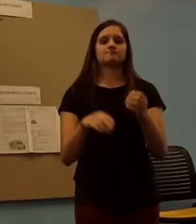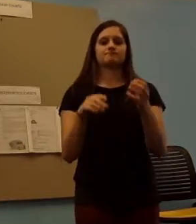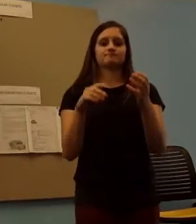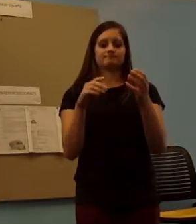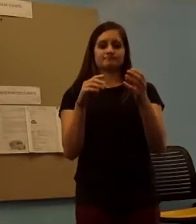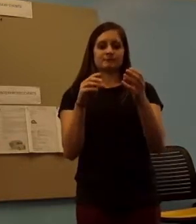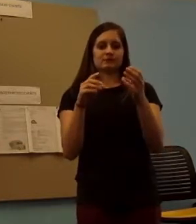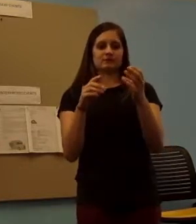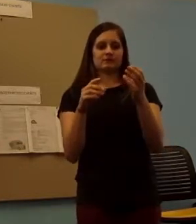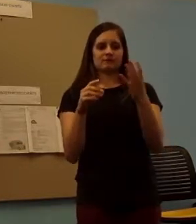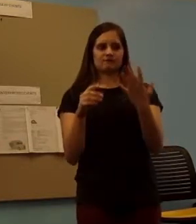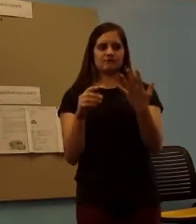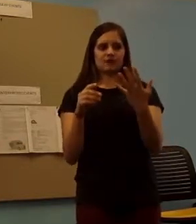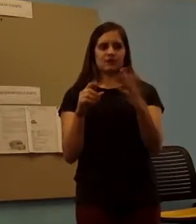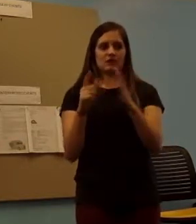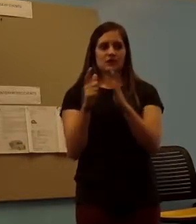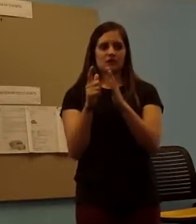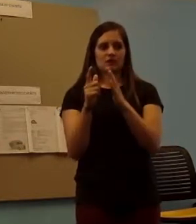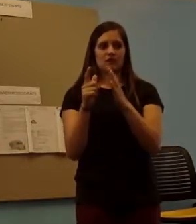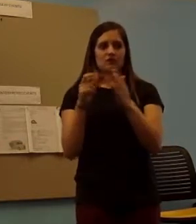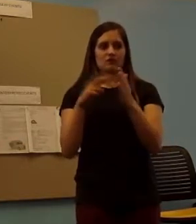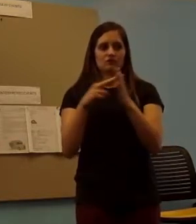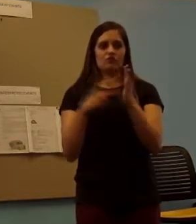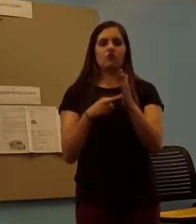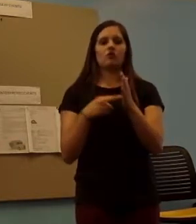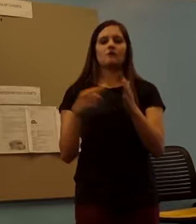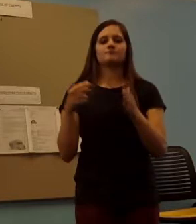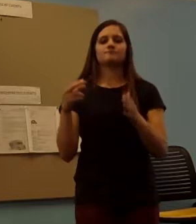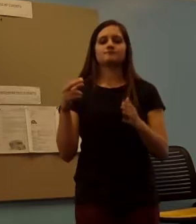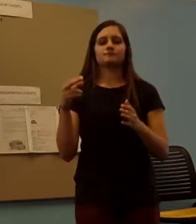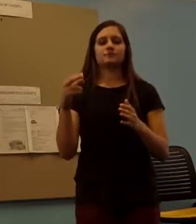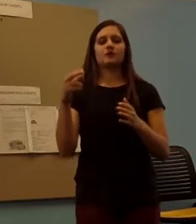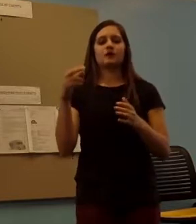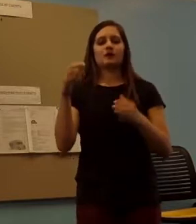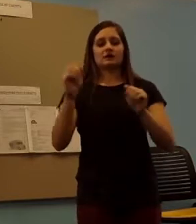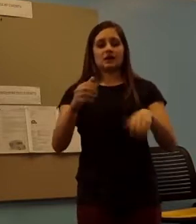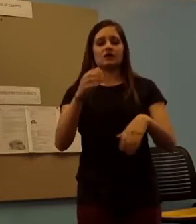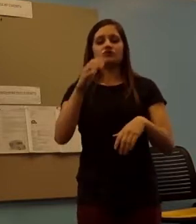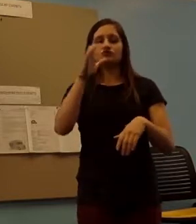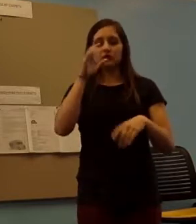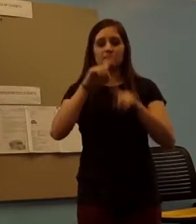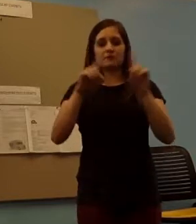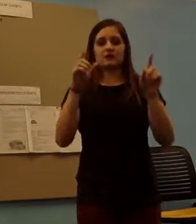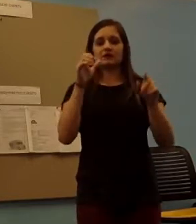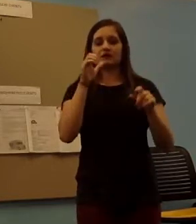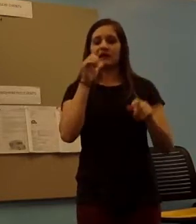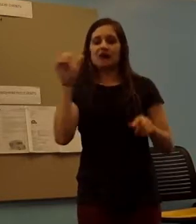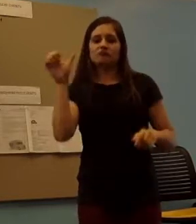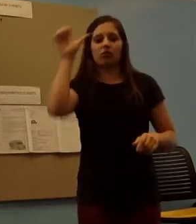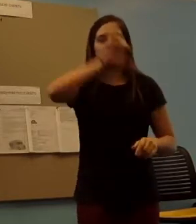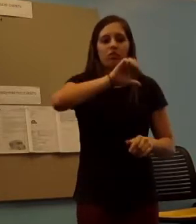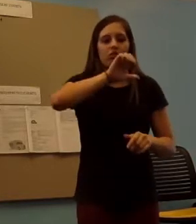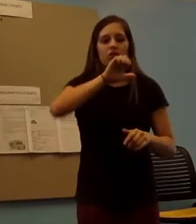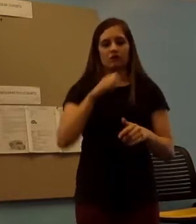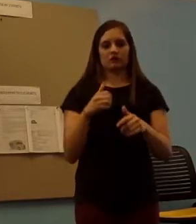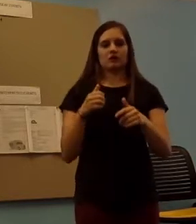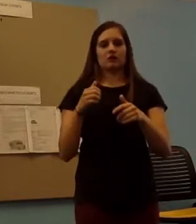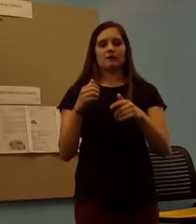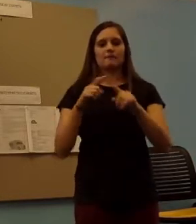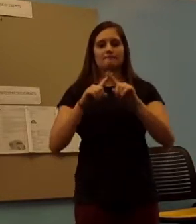And then they completely eliminate the 1st law, the 2nd, and the 3rd to end up being 4